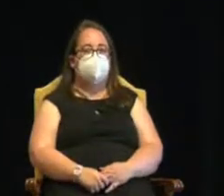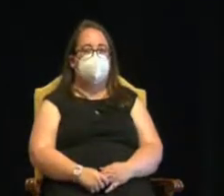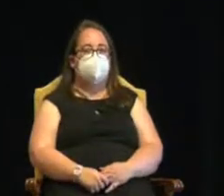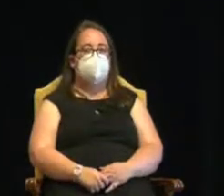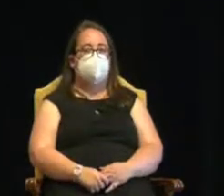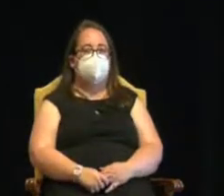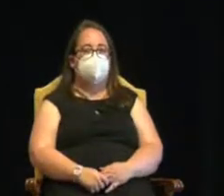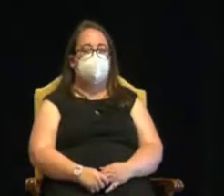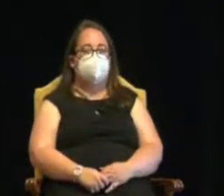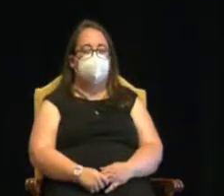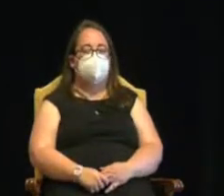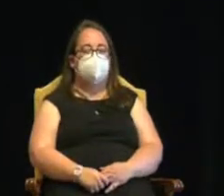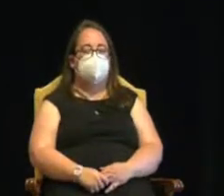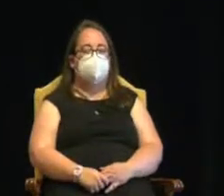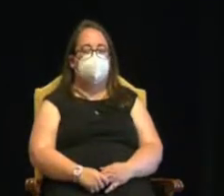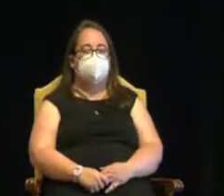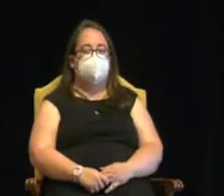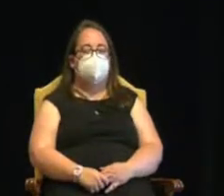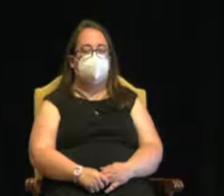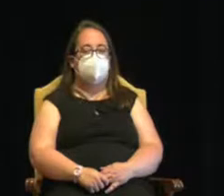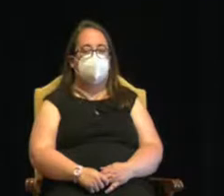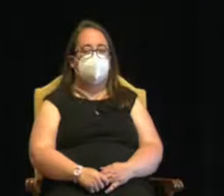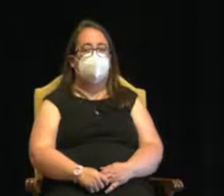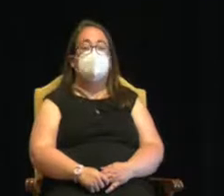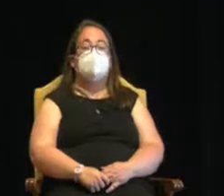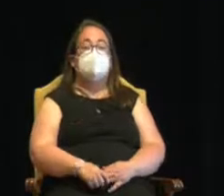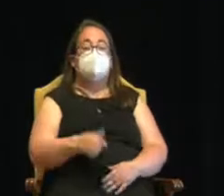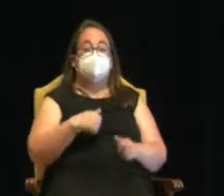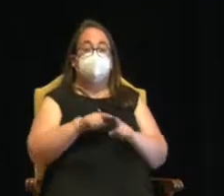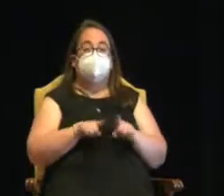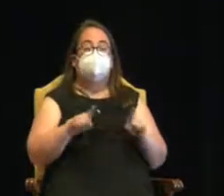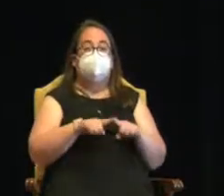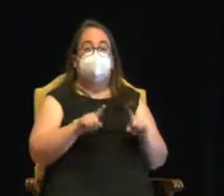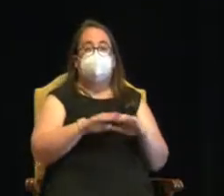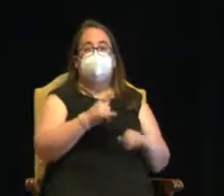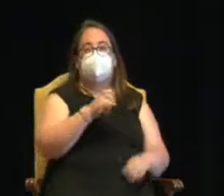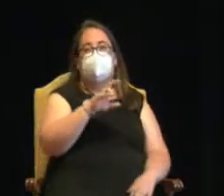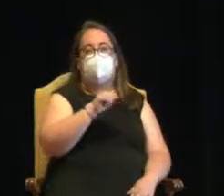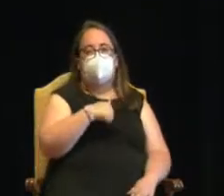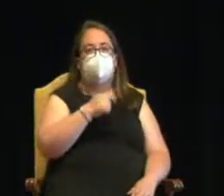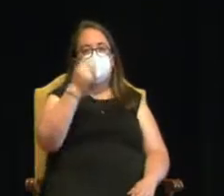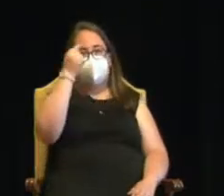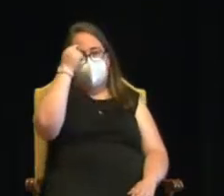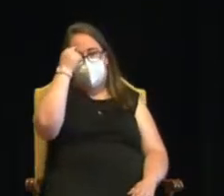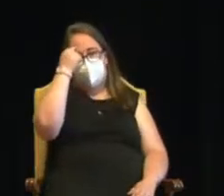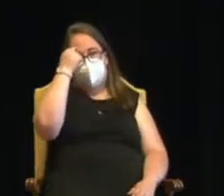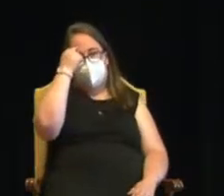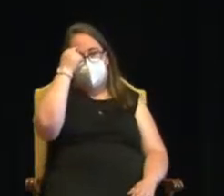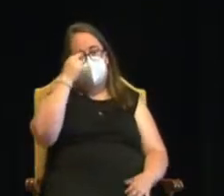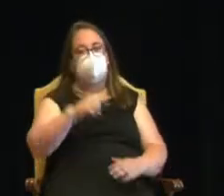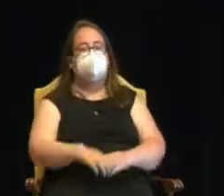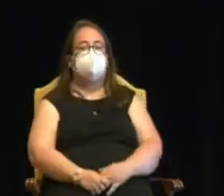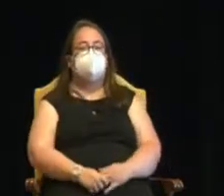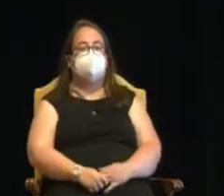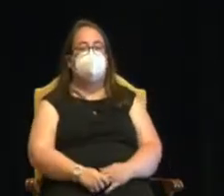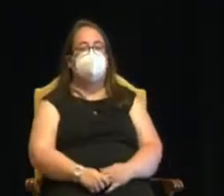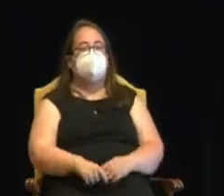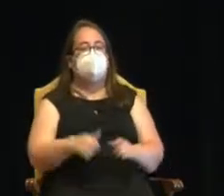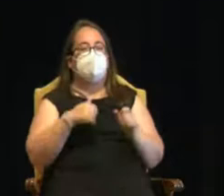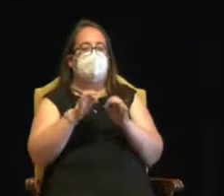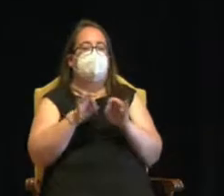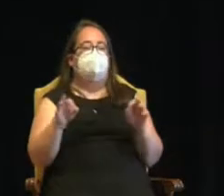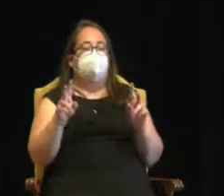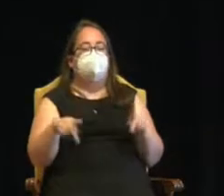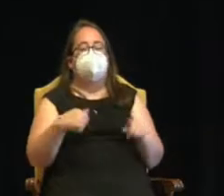I at this point, this is where Gerry and I diverge, because I actually think I'm a language person,